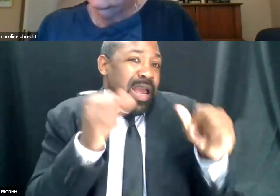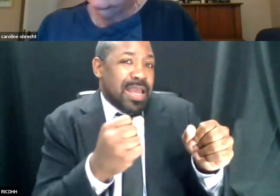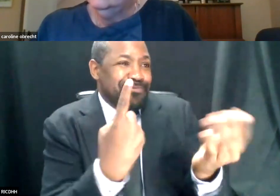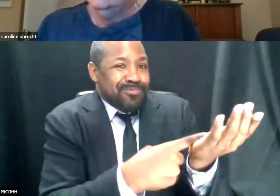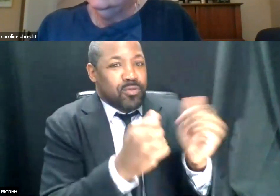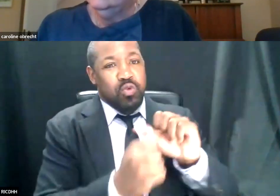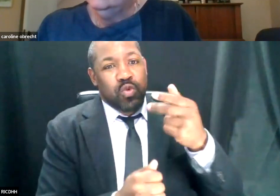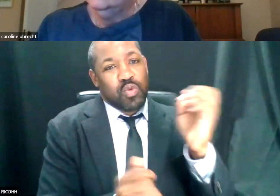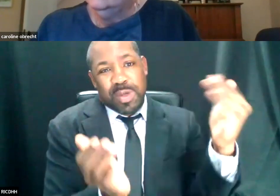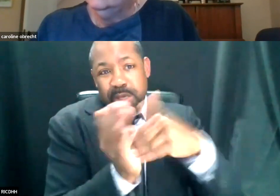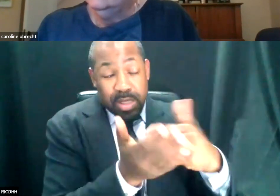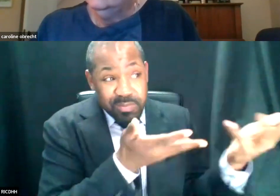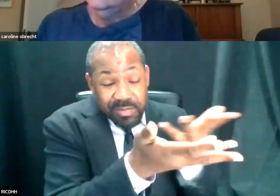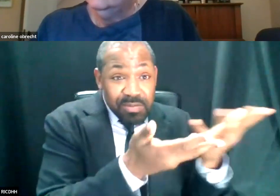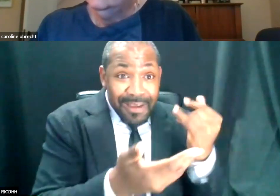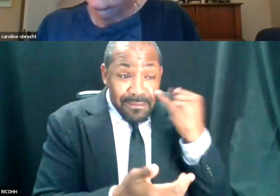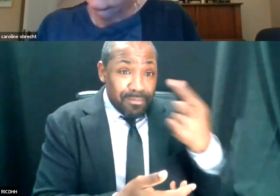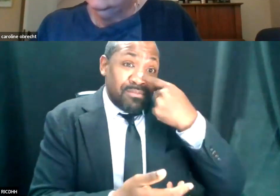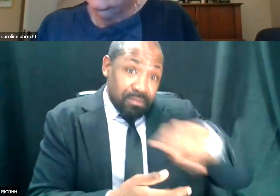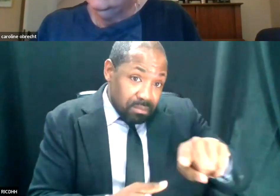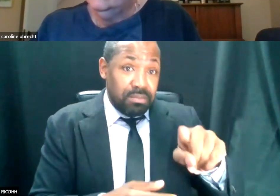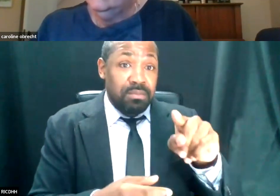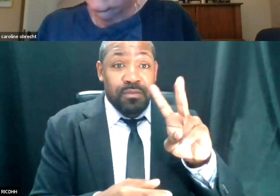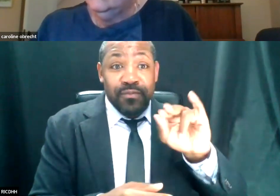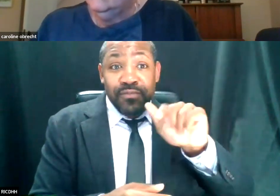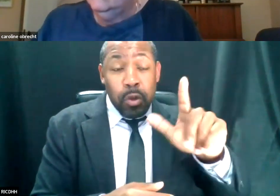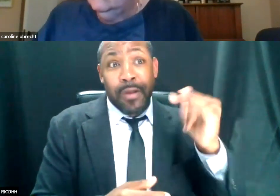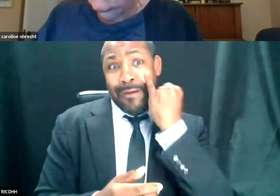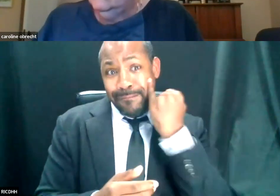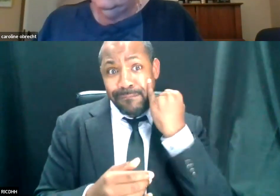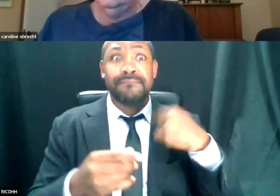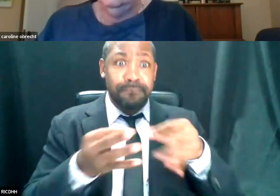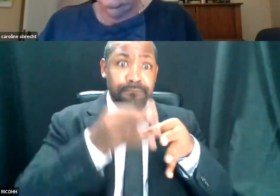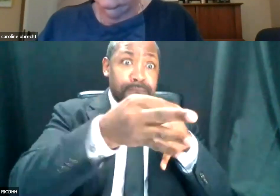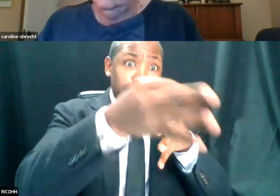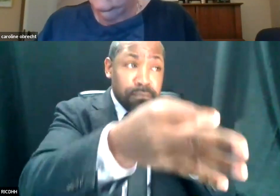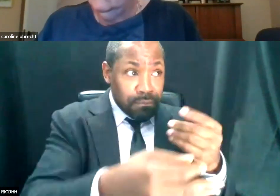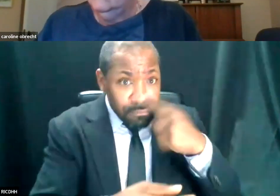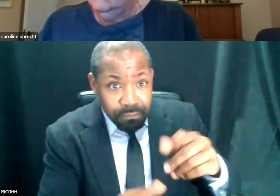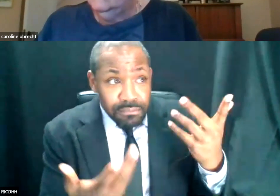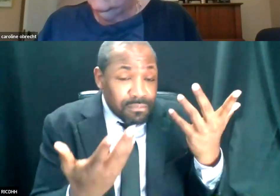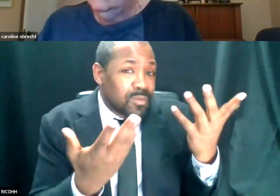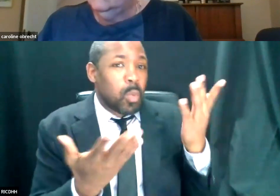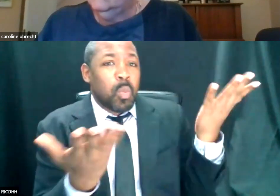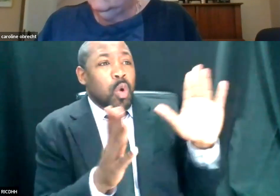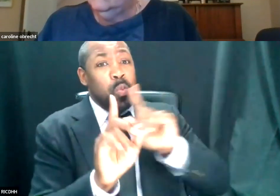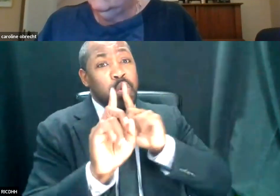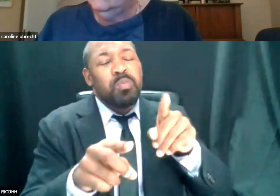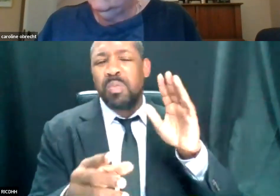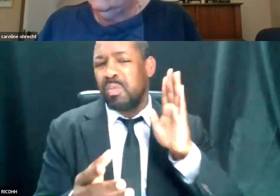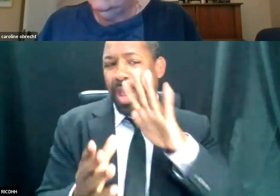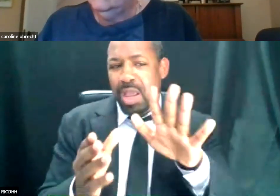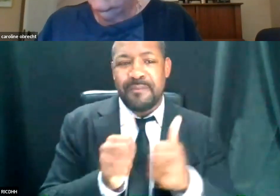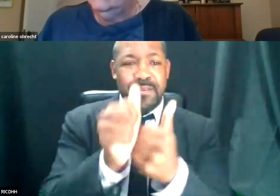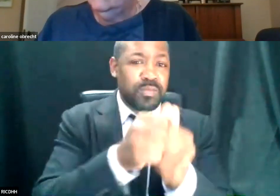person irregardless. So I will have to discuss that with Shane again to see if the idea of virtual might have to